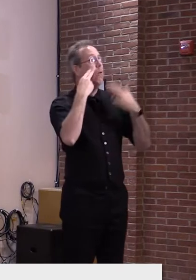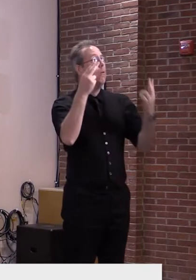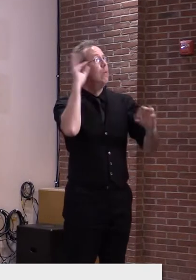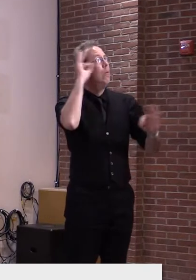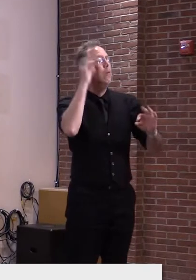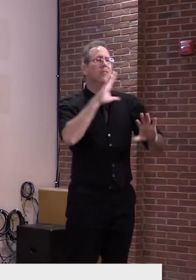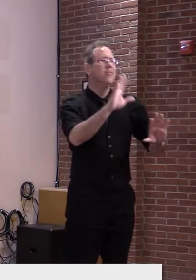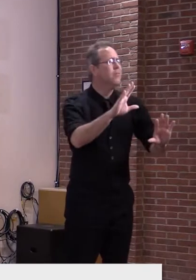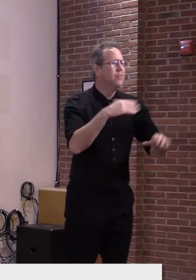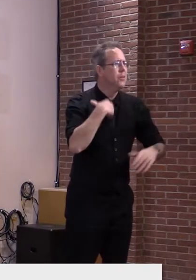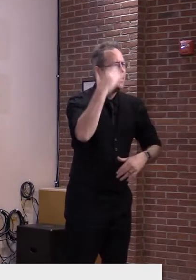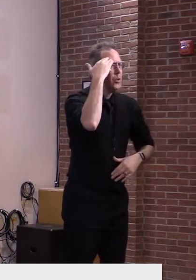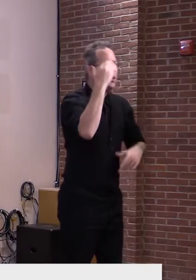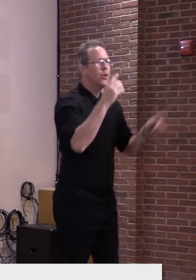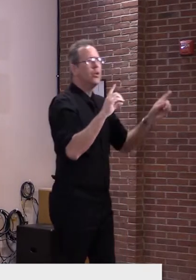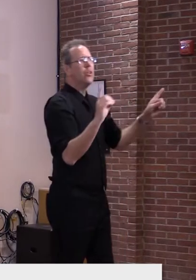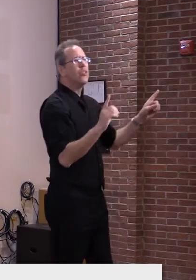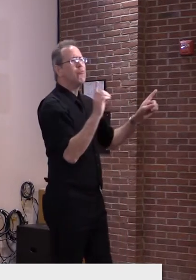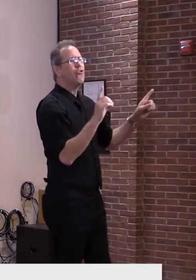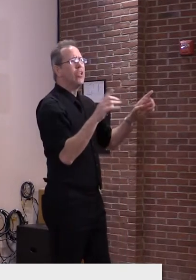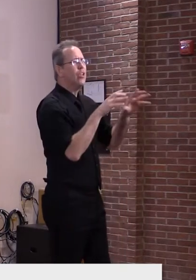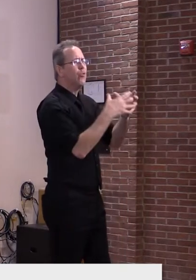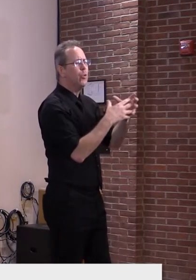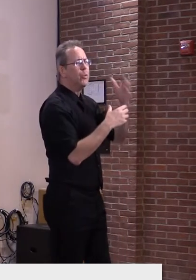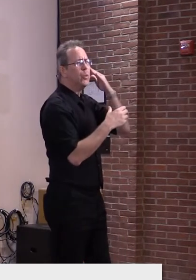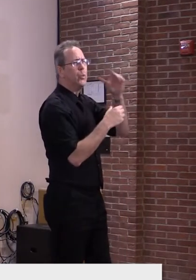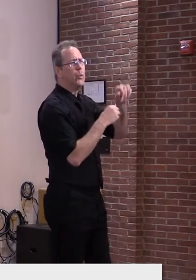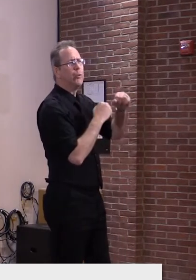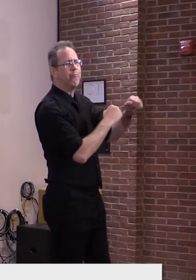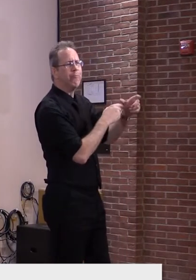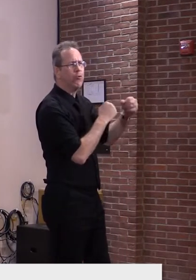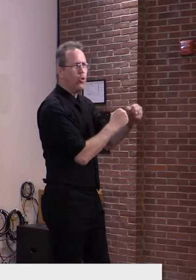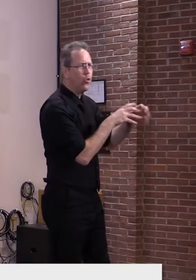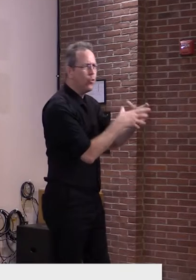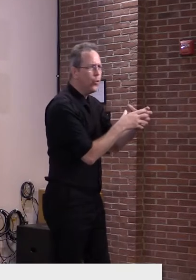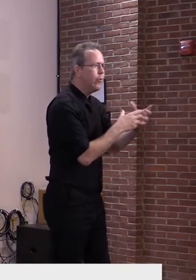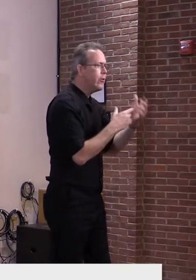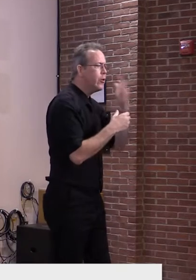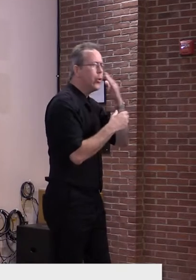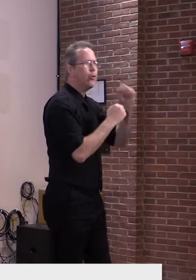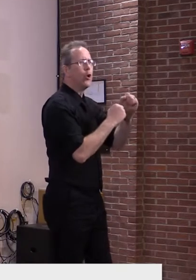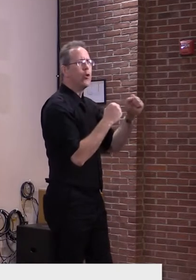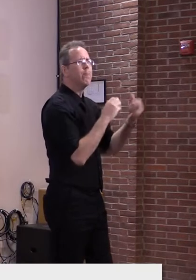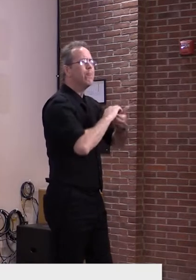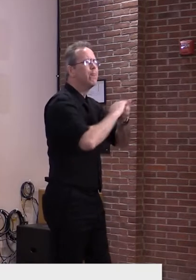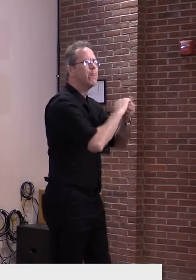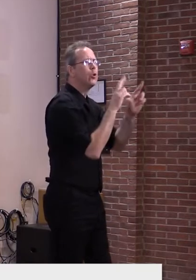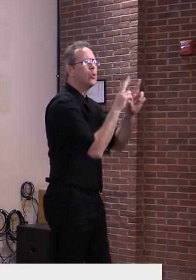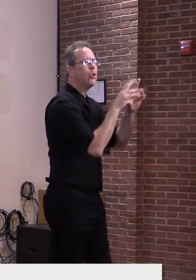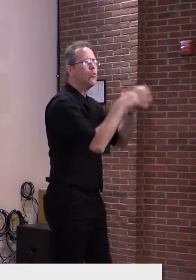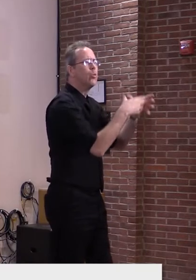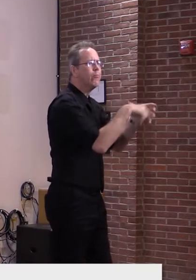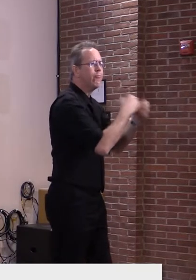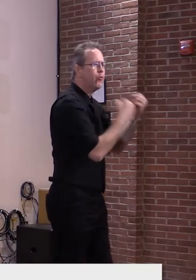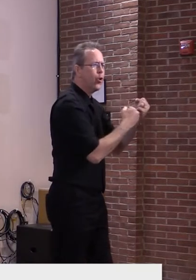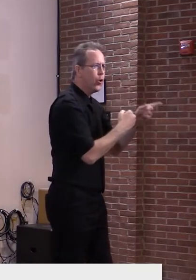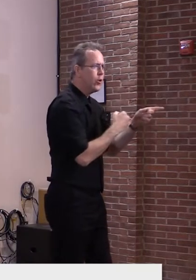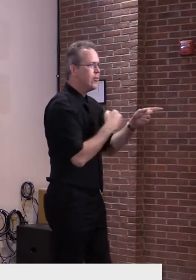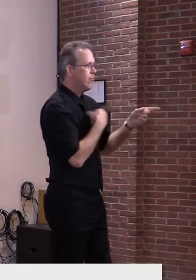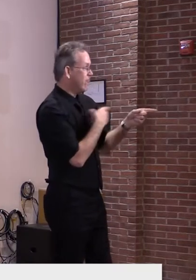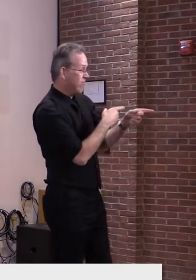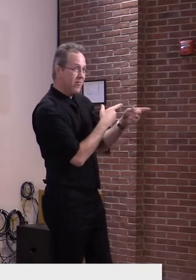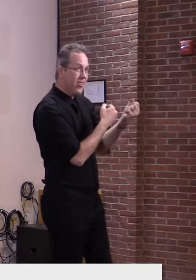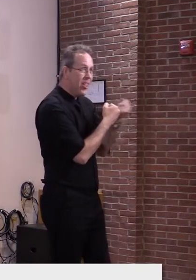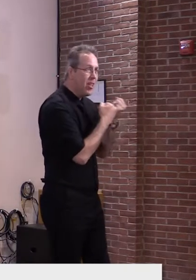legislature is much closer to the unions than I am. So I asked the legislature to take the lead with support of